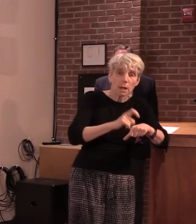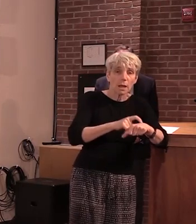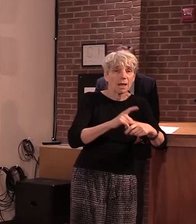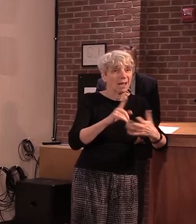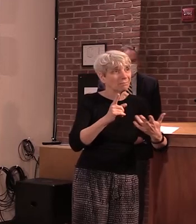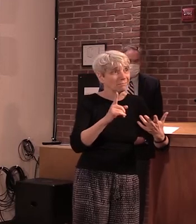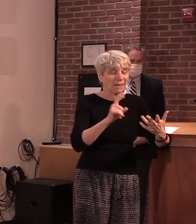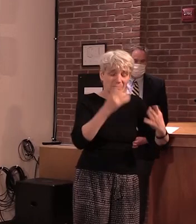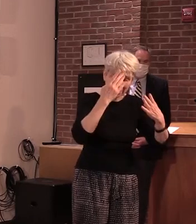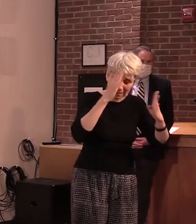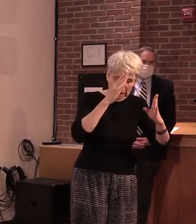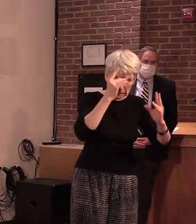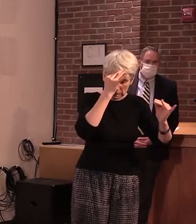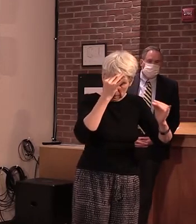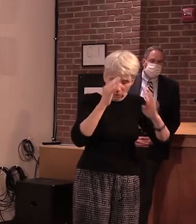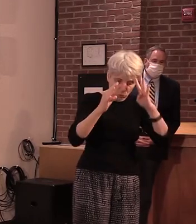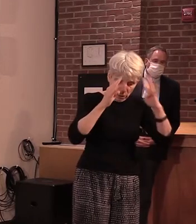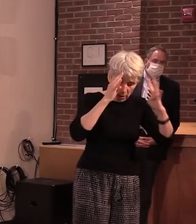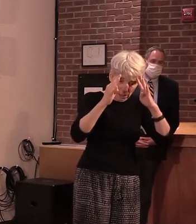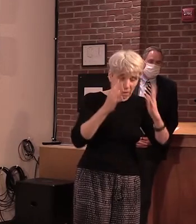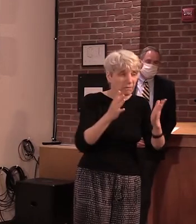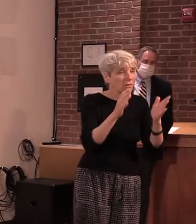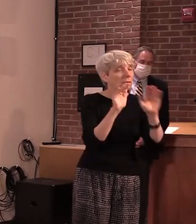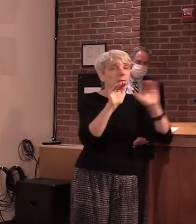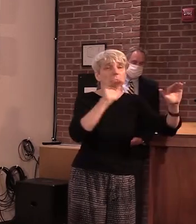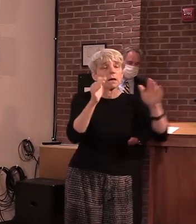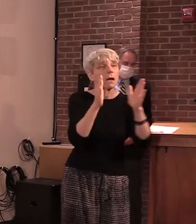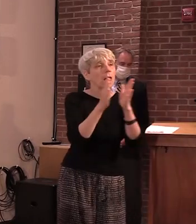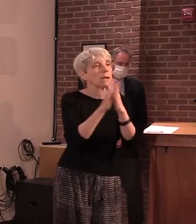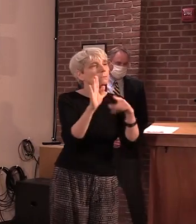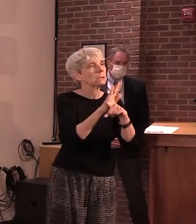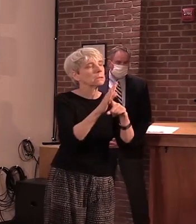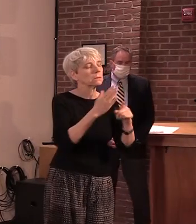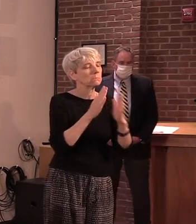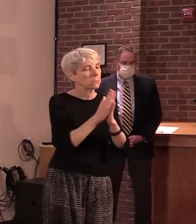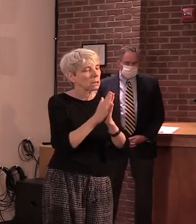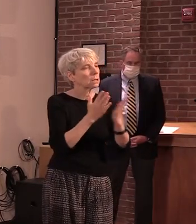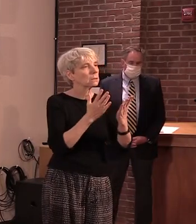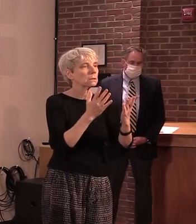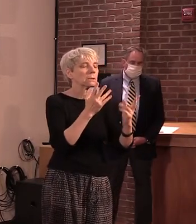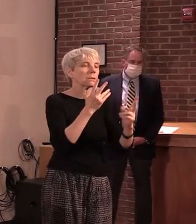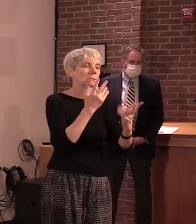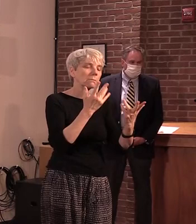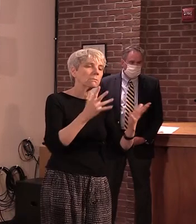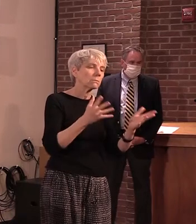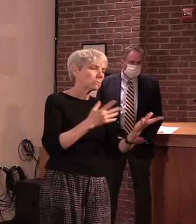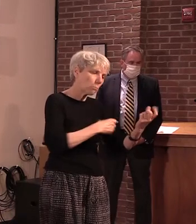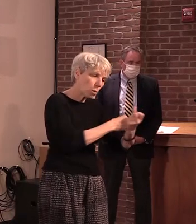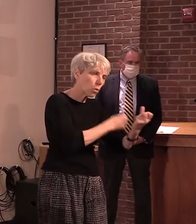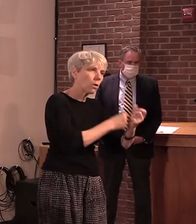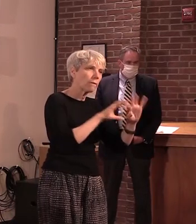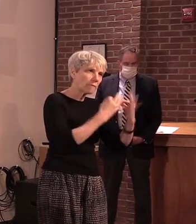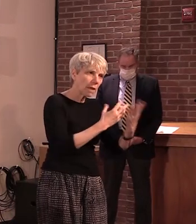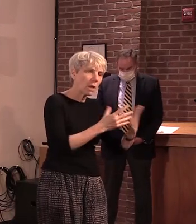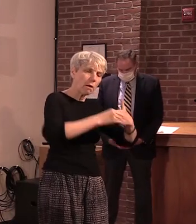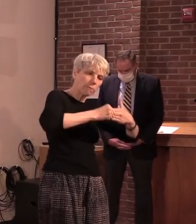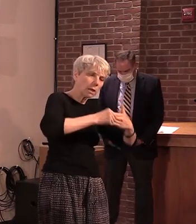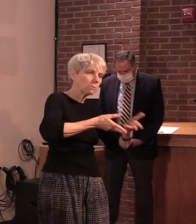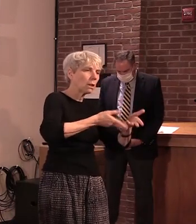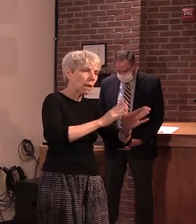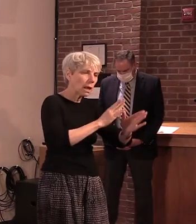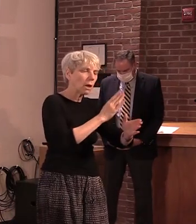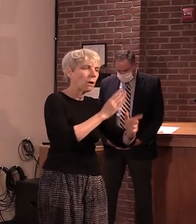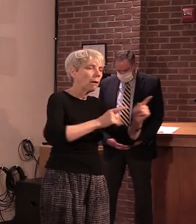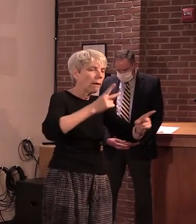to be flexible as well. And then when we gain enough confidence and we can get people, get our kids back to